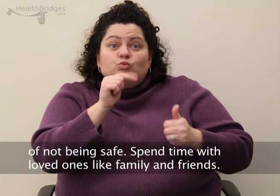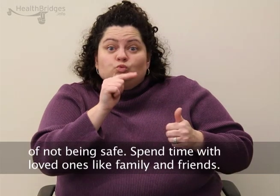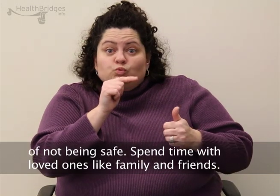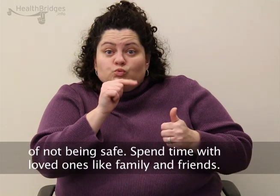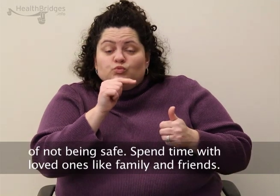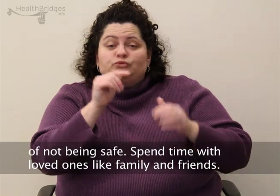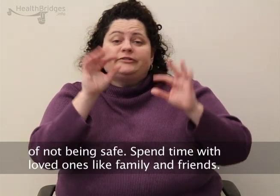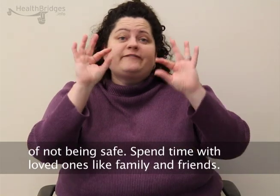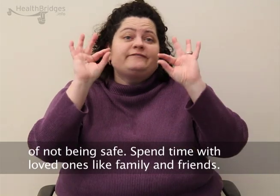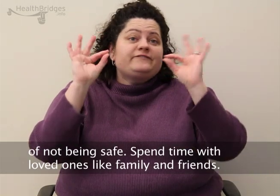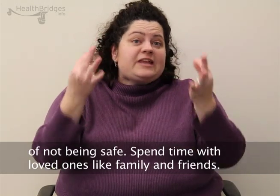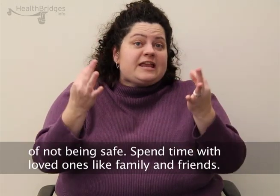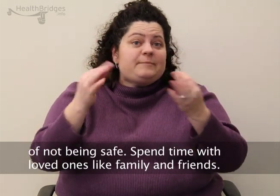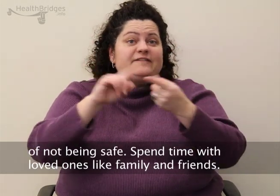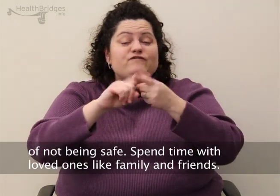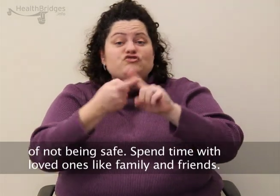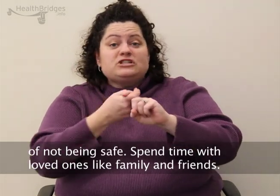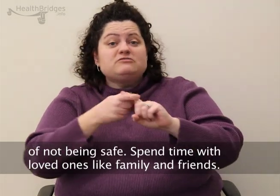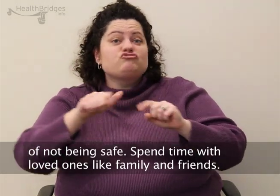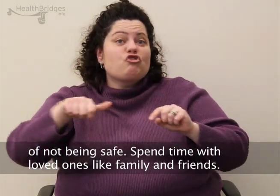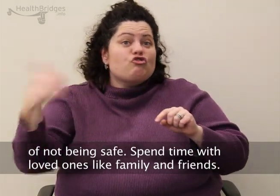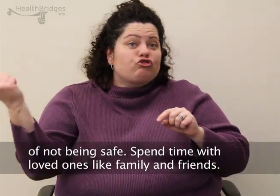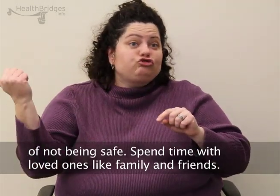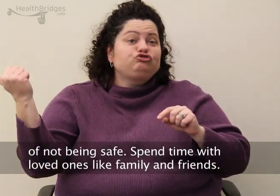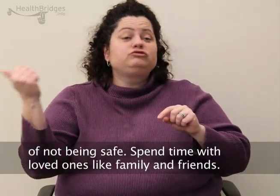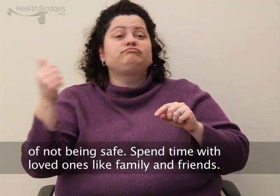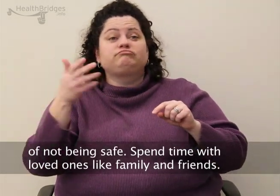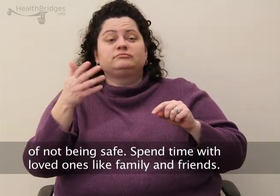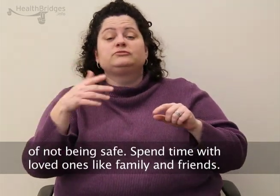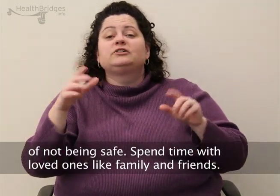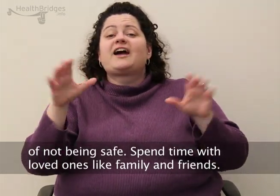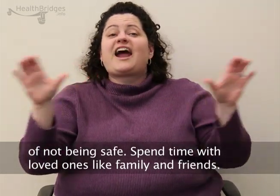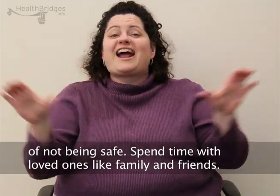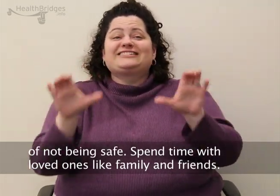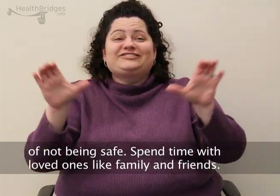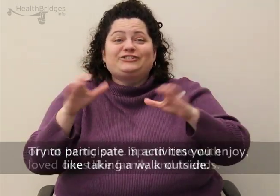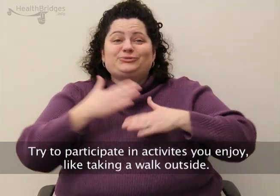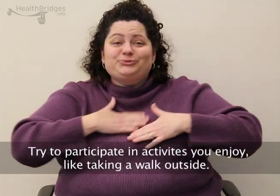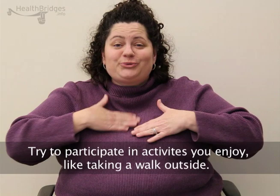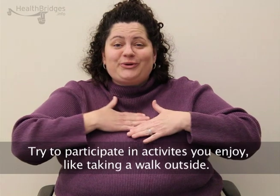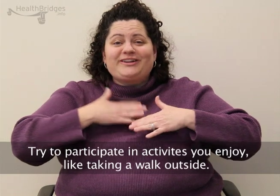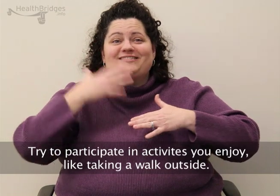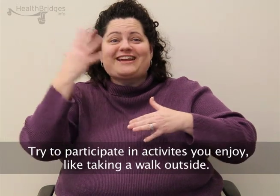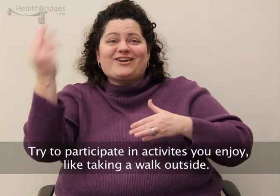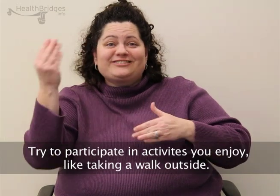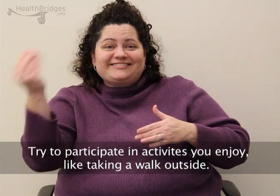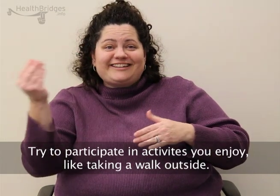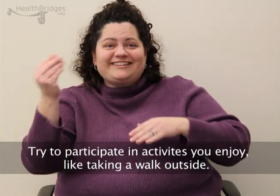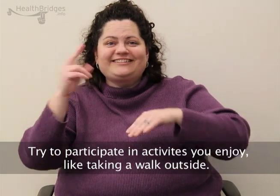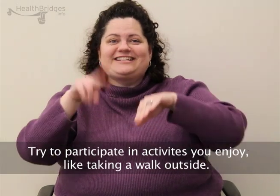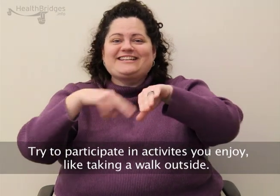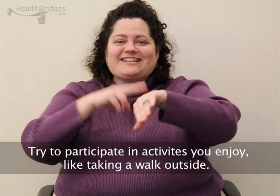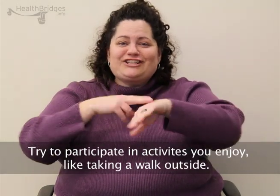Spend time with loved ones, like family and friends. Try to participate in activities you